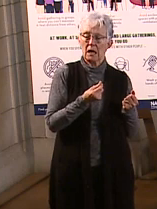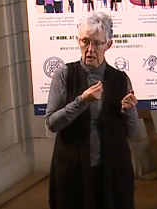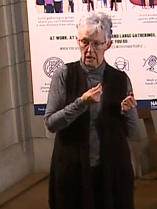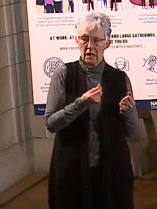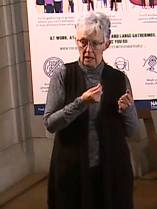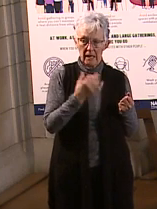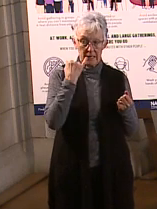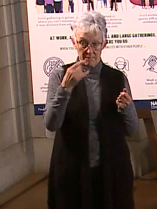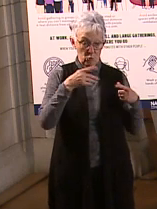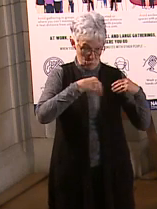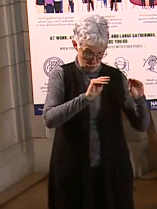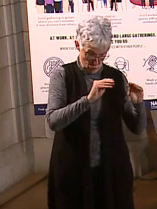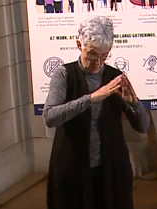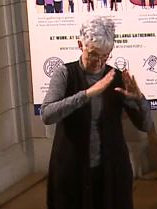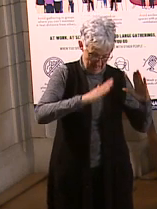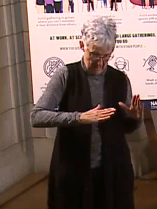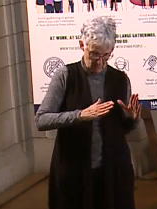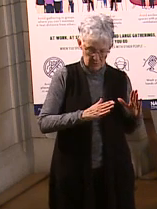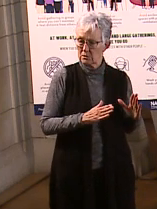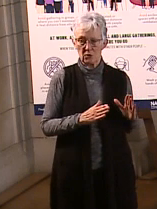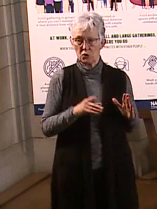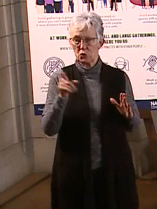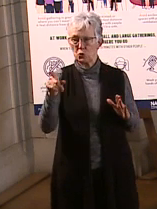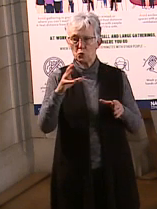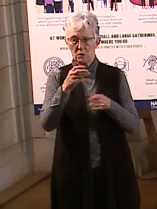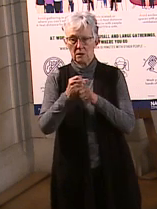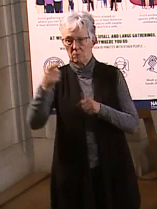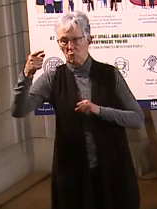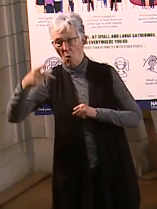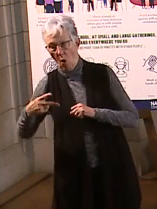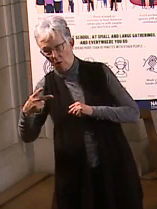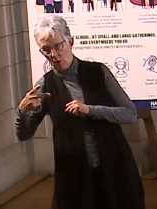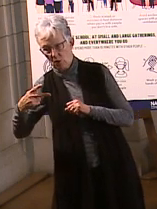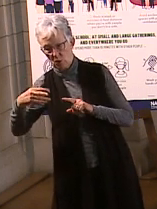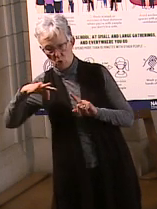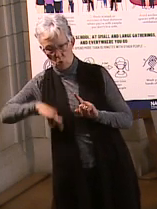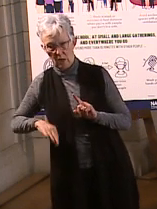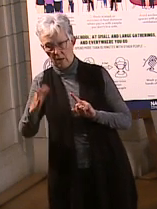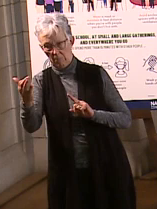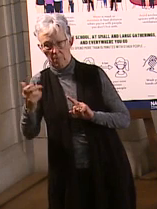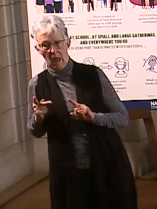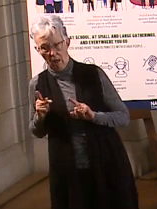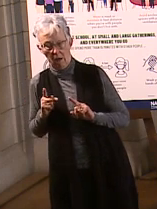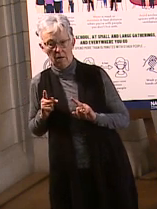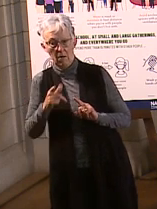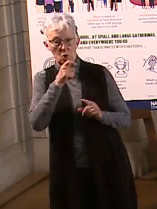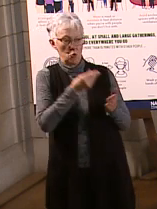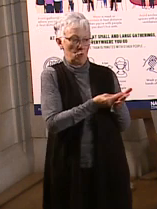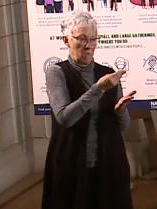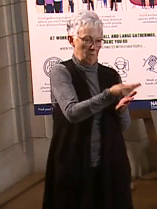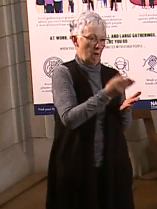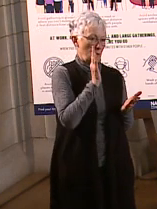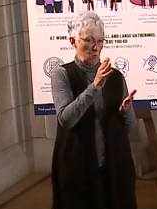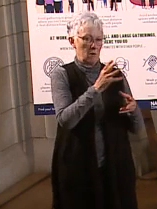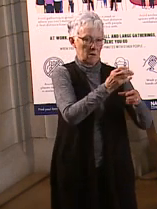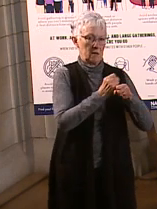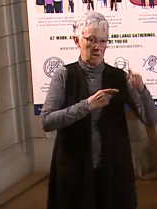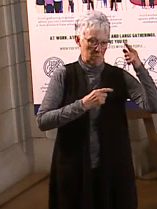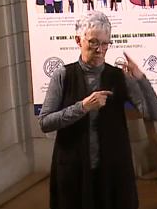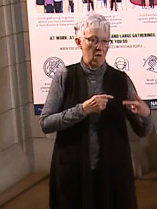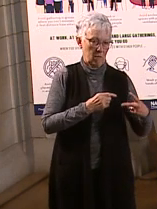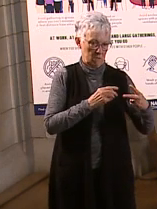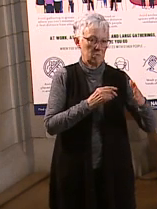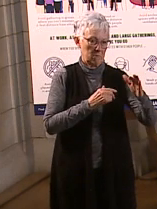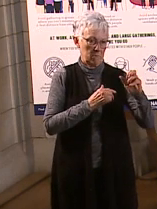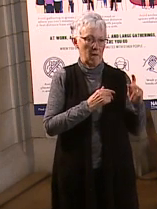partial credit, and then the new owner will get the other partial credit. So here you would enter yes if you did sell, and you'd enter the date of